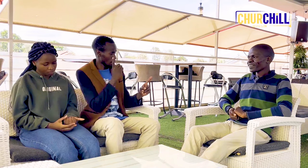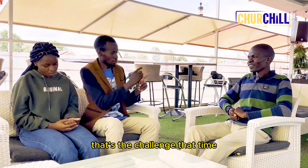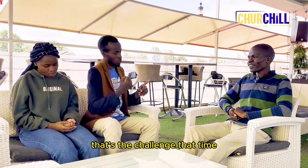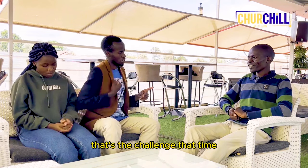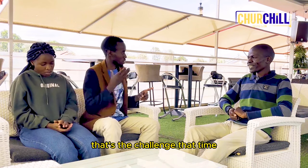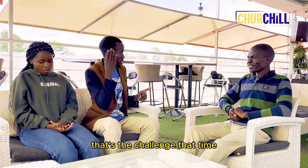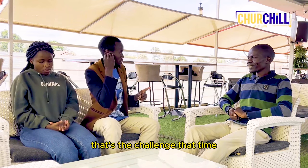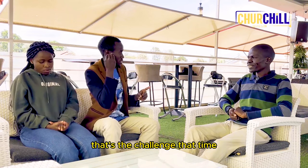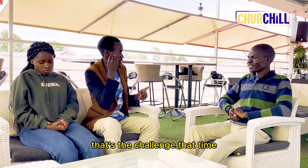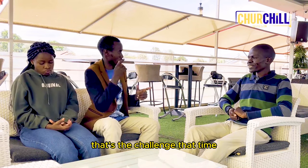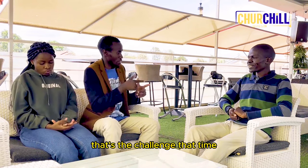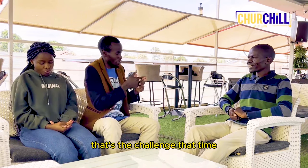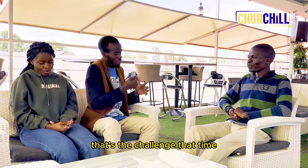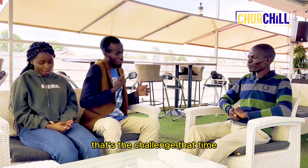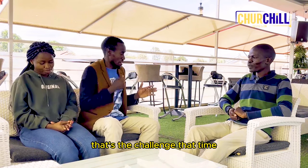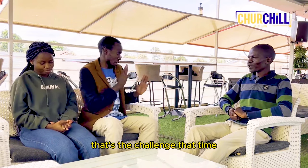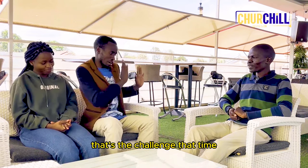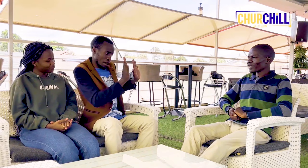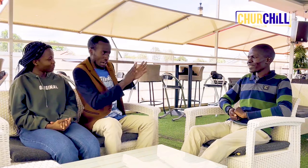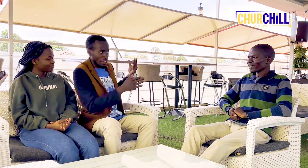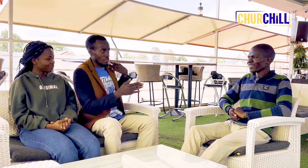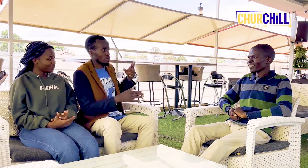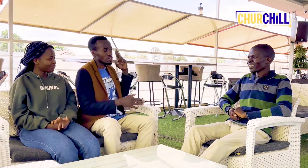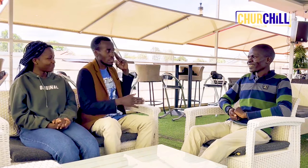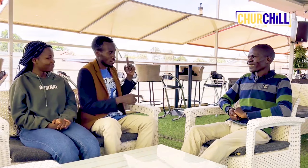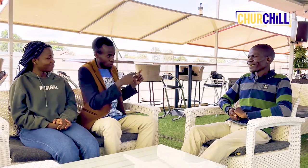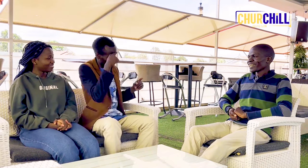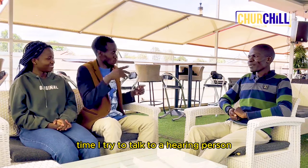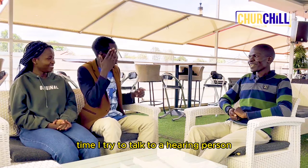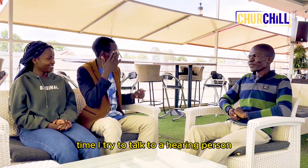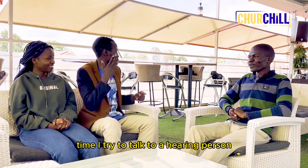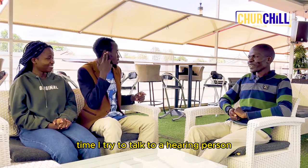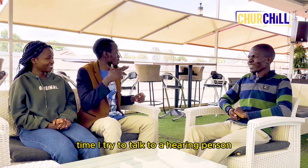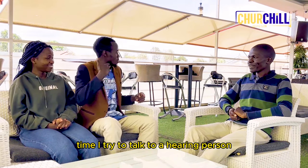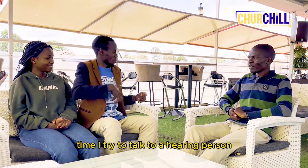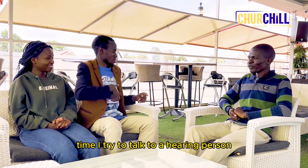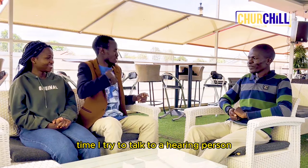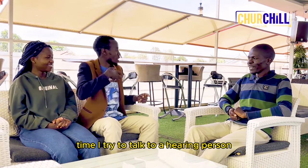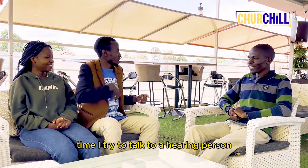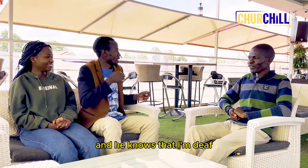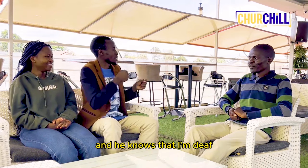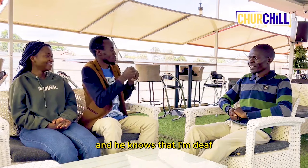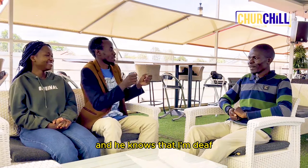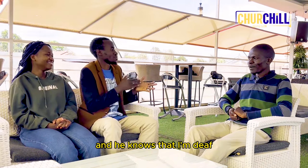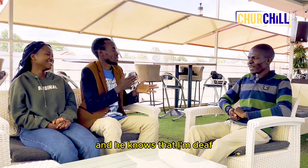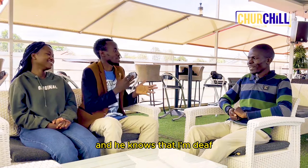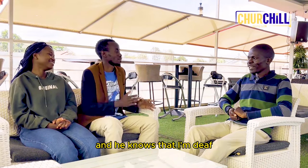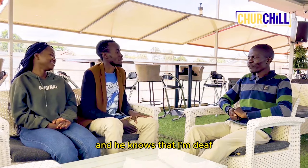That's the challenge, that time, time I try to talk to a hearing person, and he knows that I'm deaf.